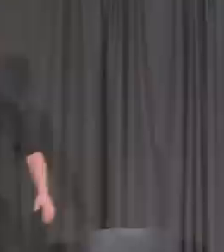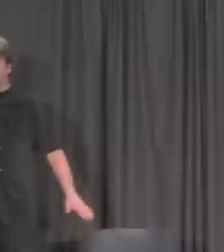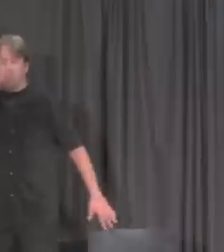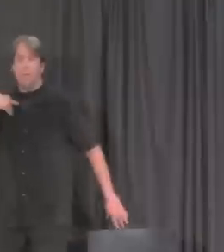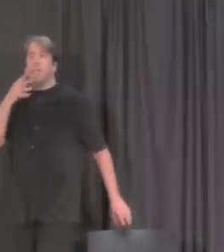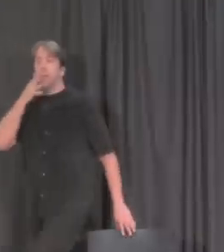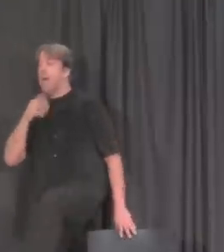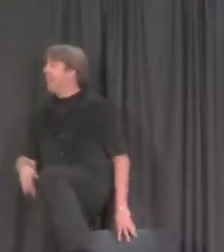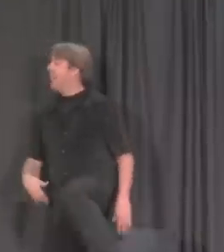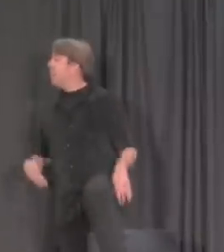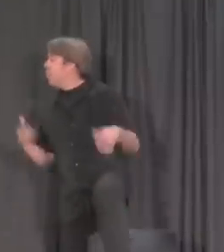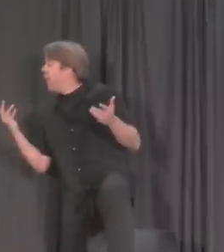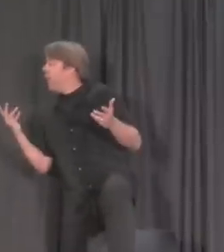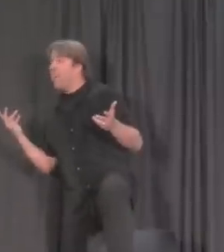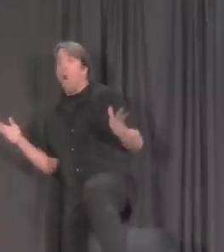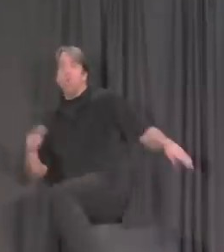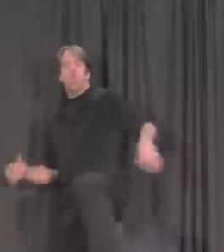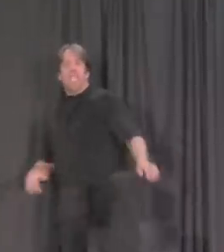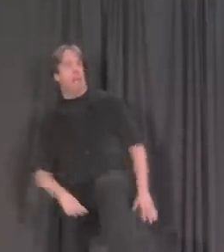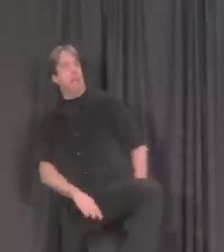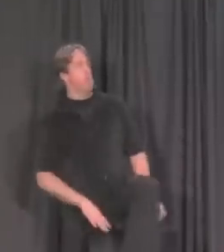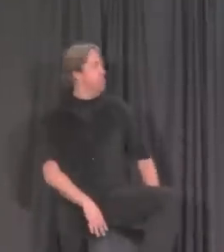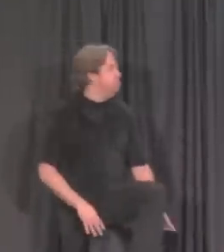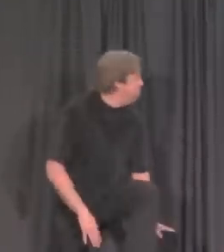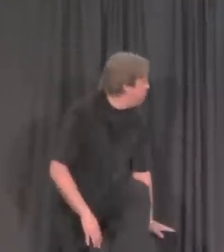Look, here it comes." My mom is like, "What? Oh."